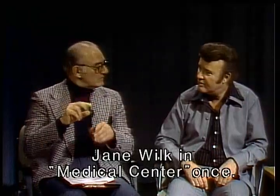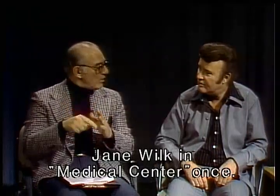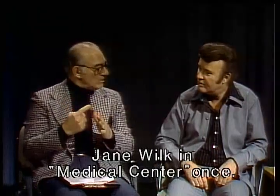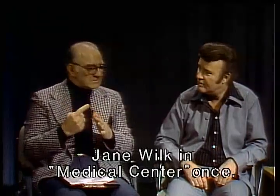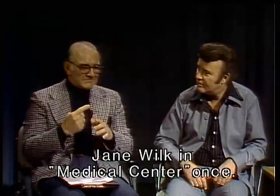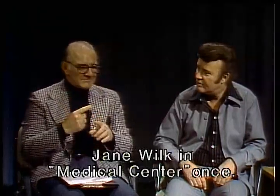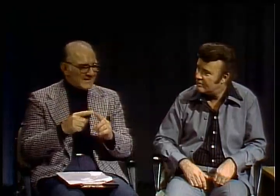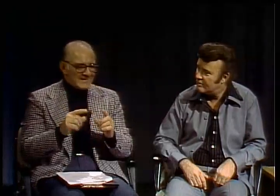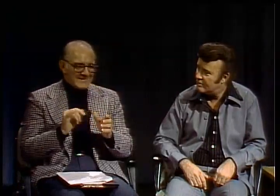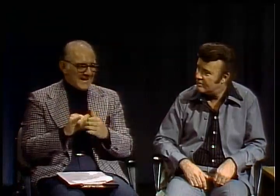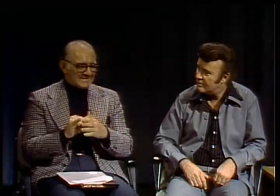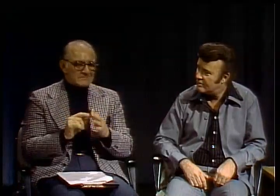once. That's